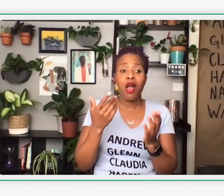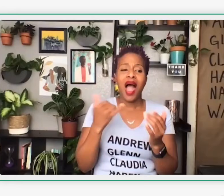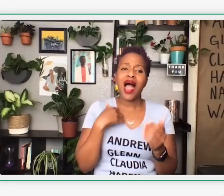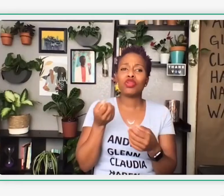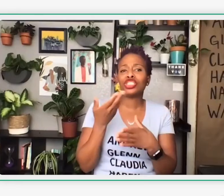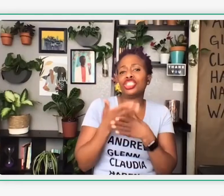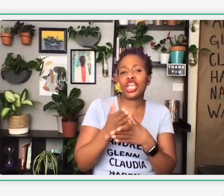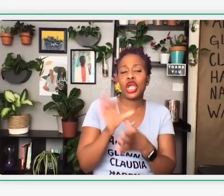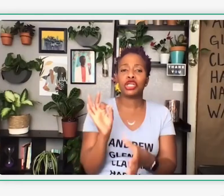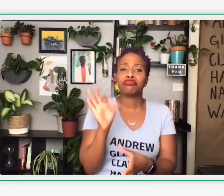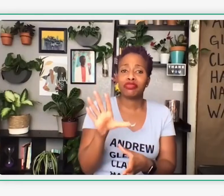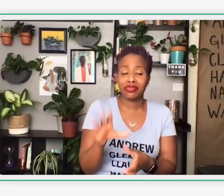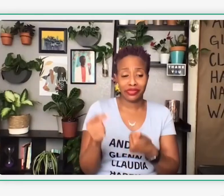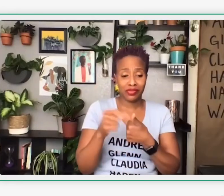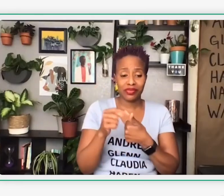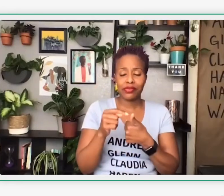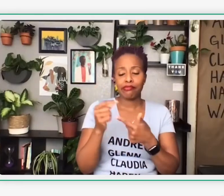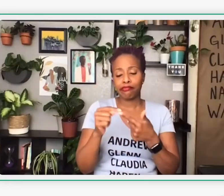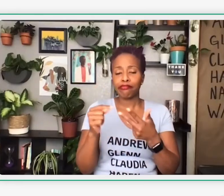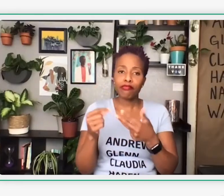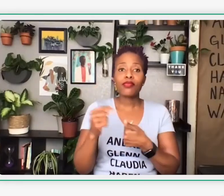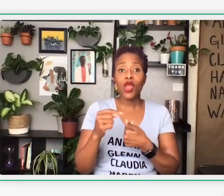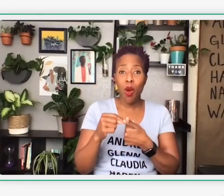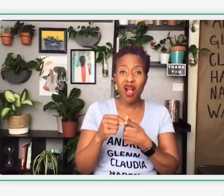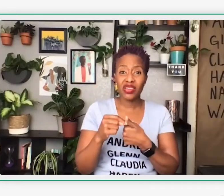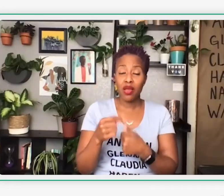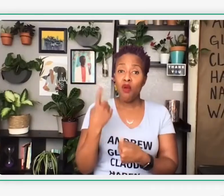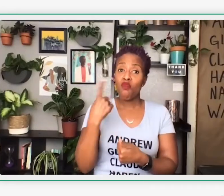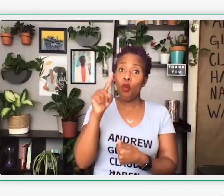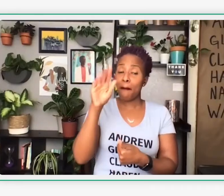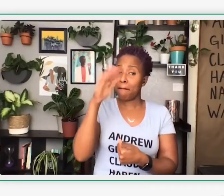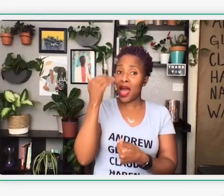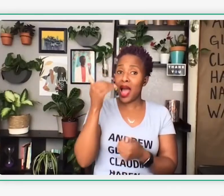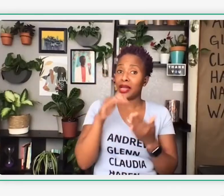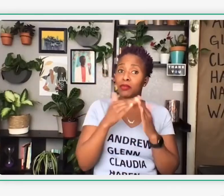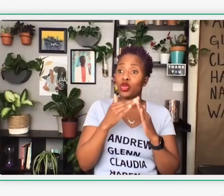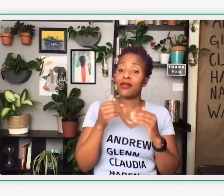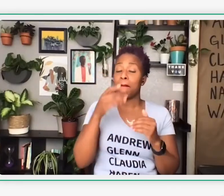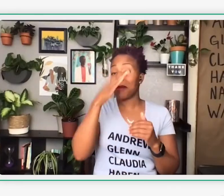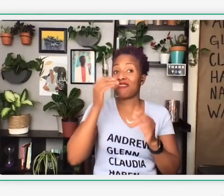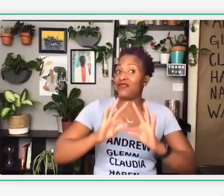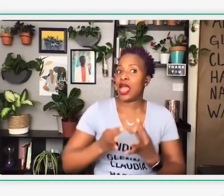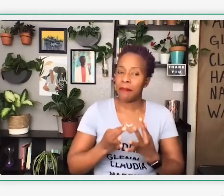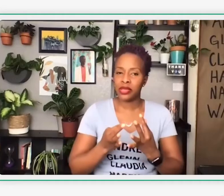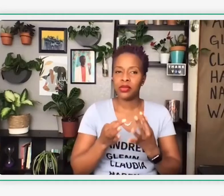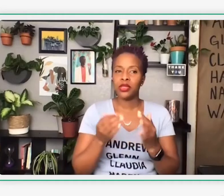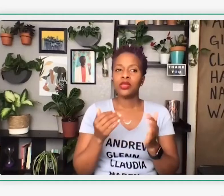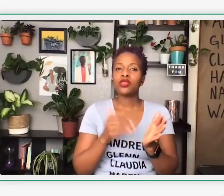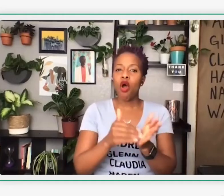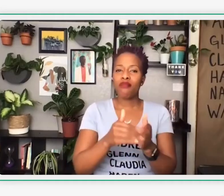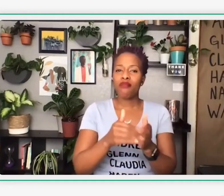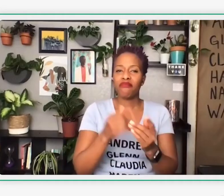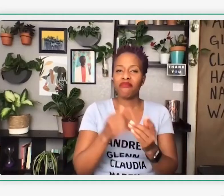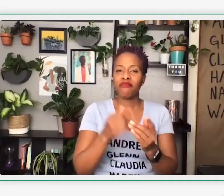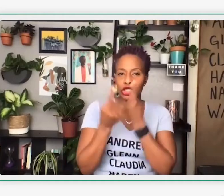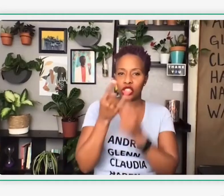why, but I also want to share a couple of thoughts on that topic. Number one, for the Black community, many